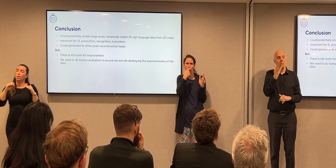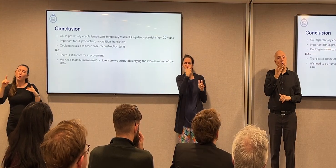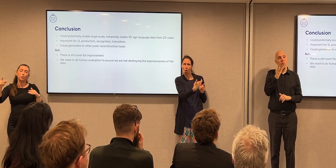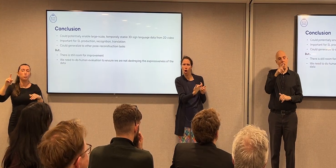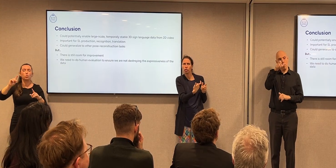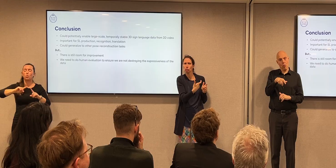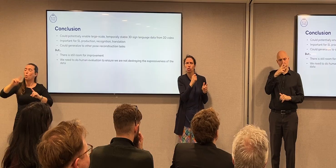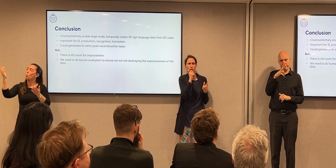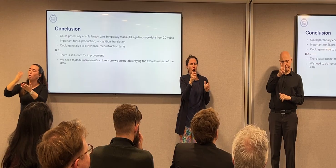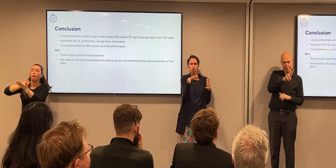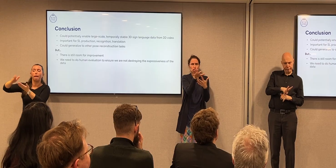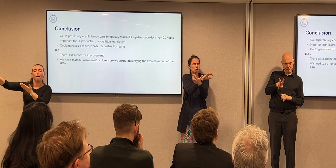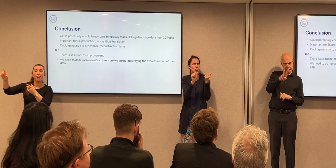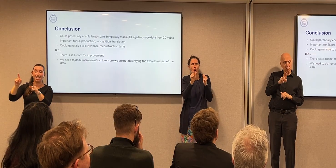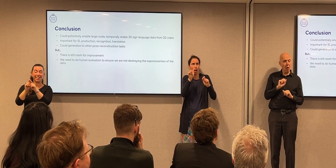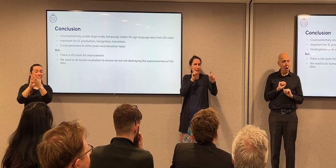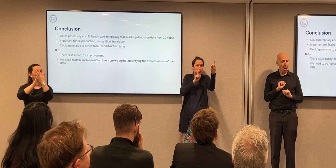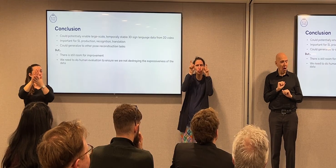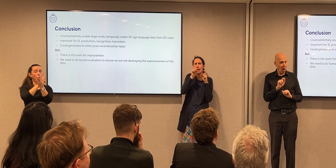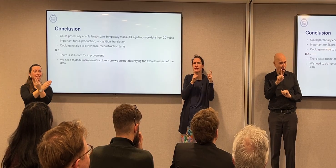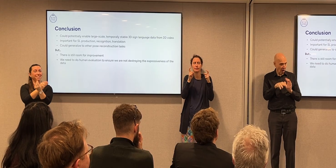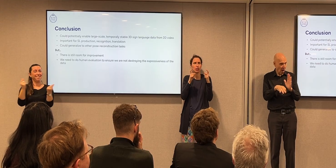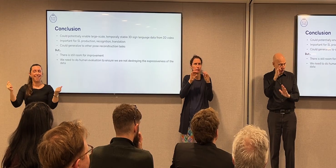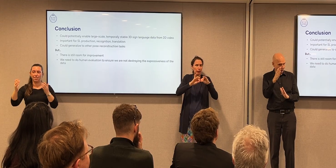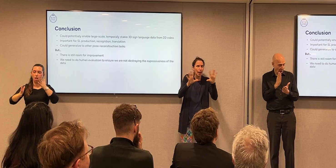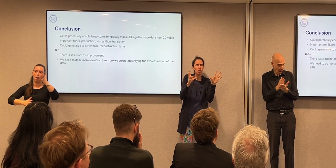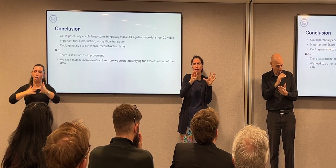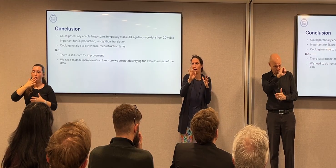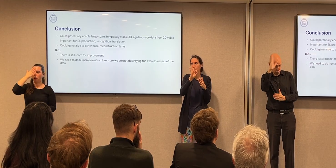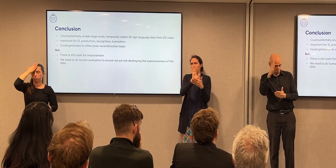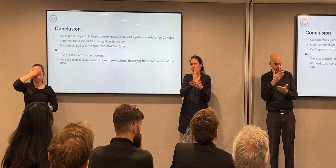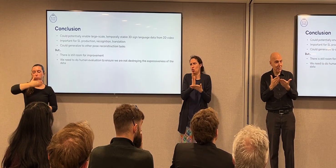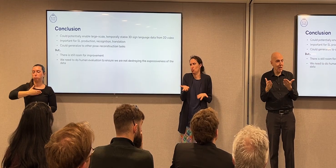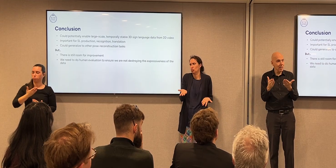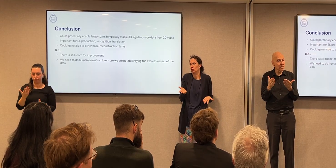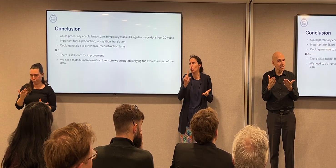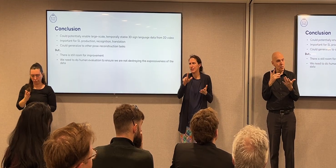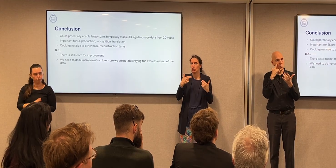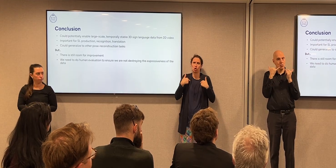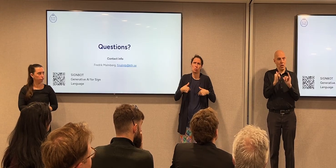the expressiveness of these sequences.